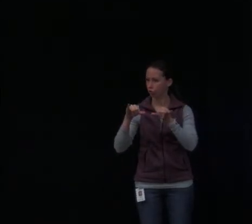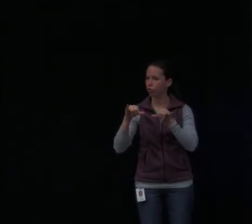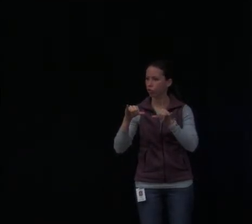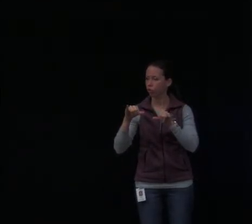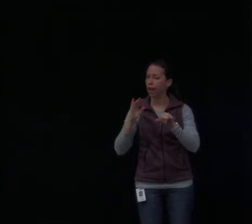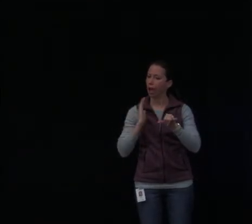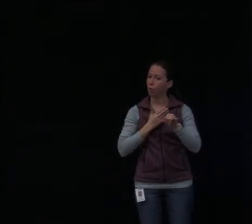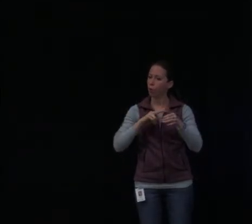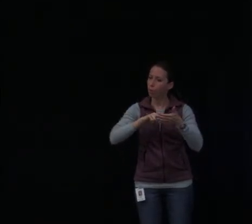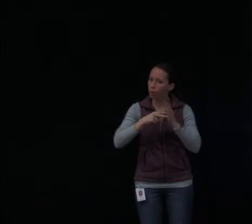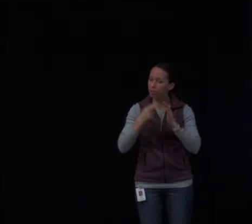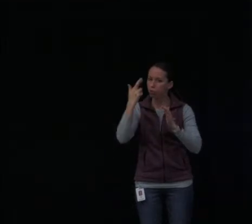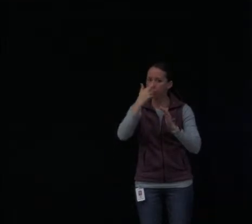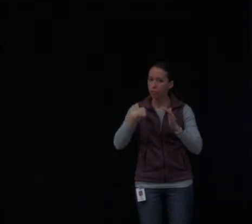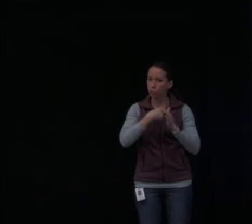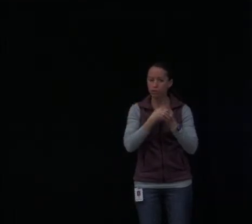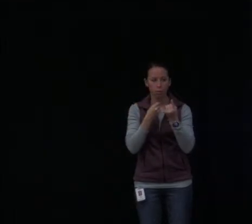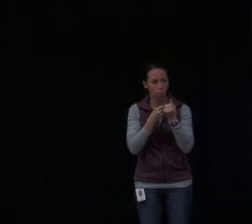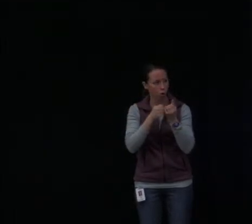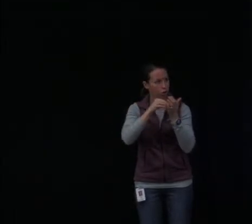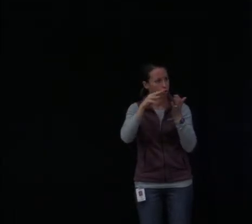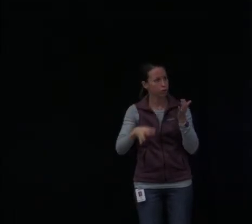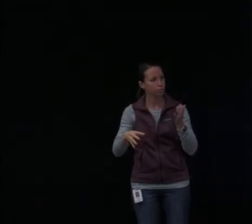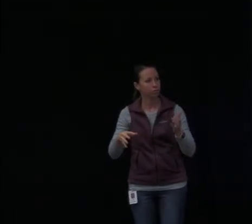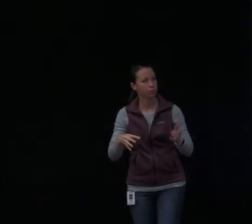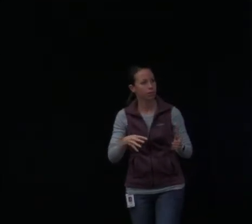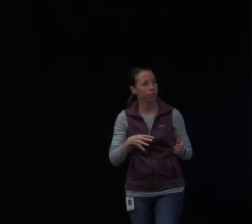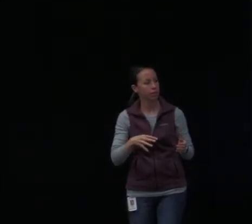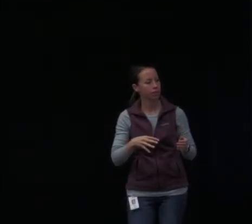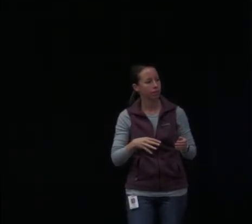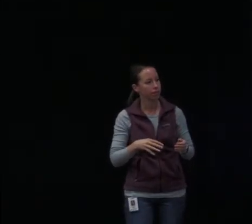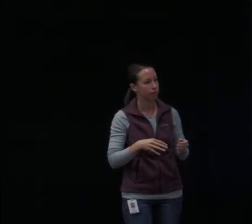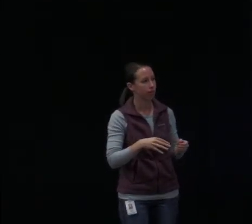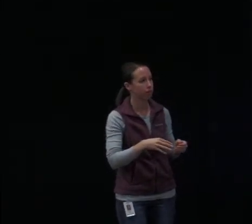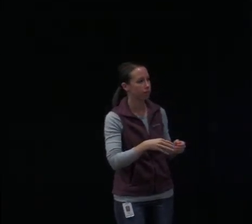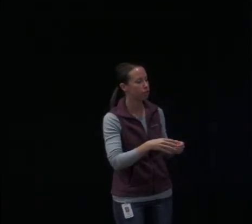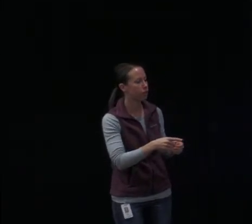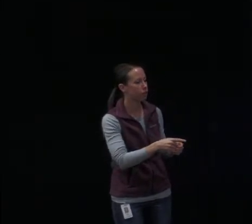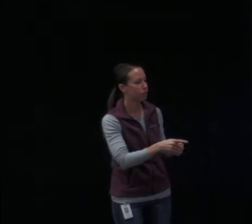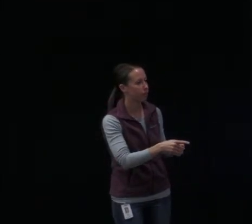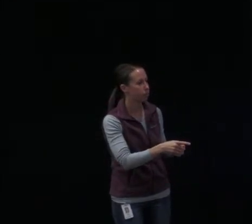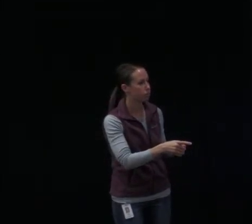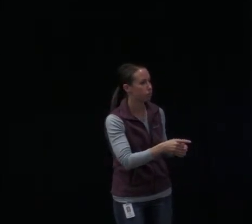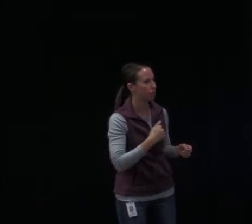reason why we're supporting our students is to get them to have access to the grade level standards, right?